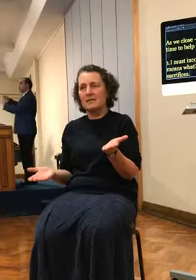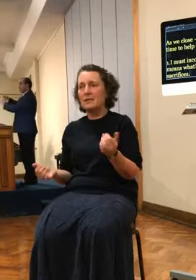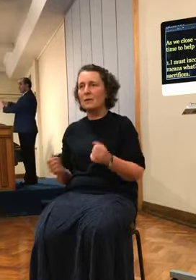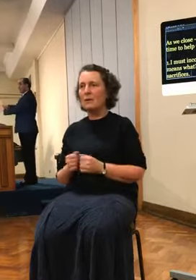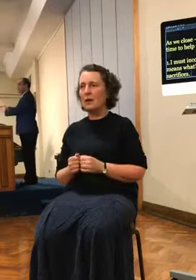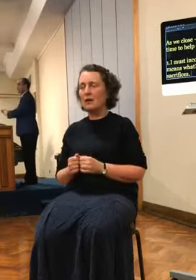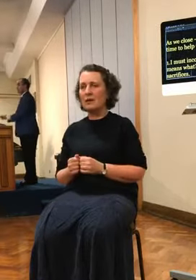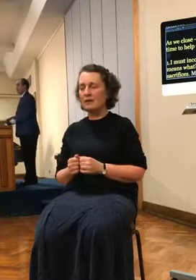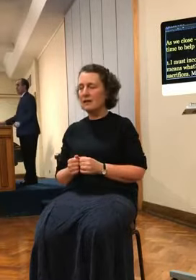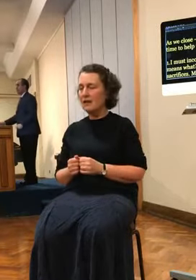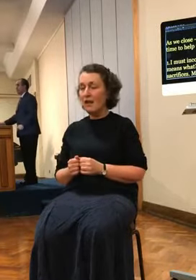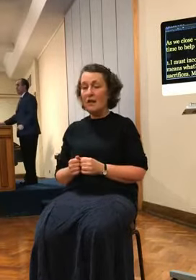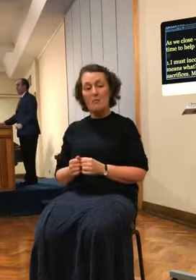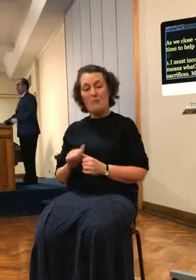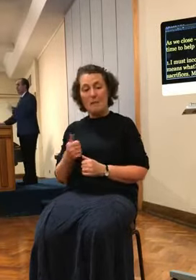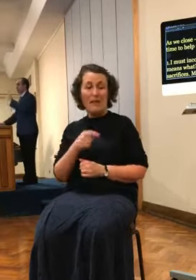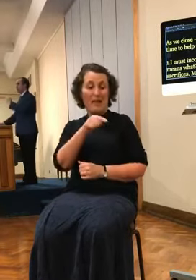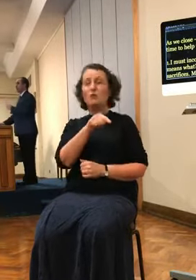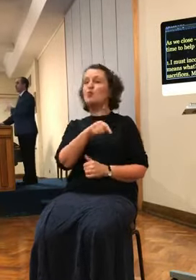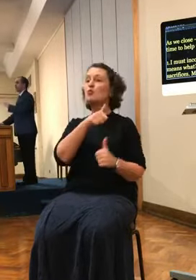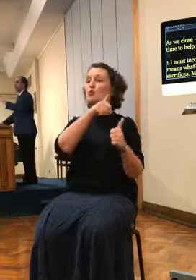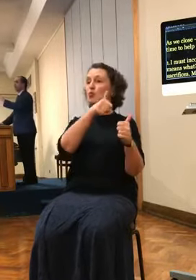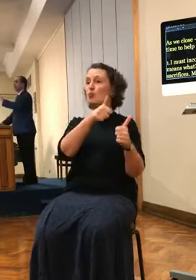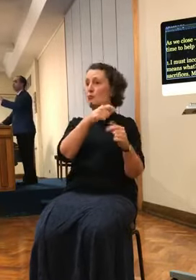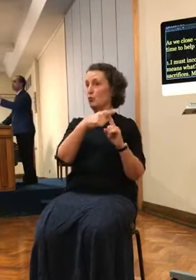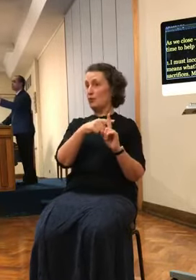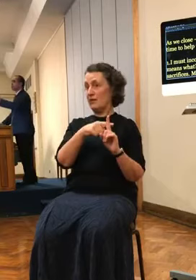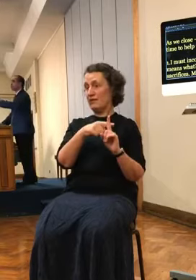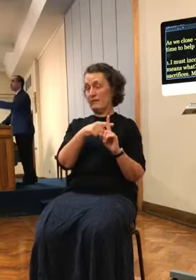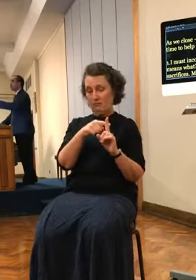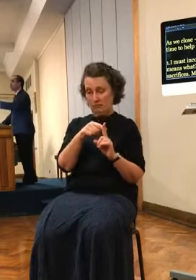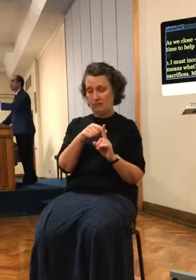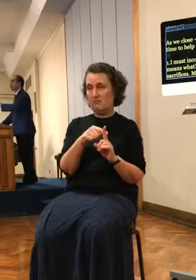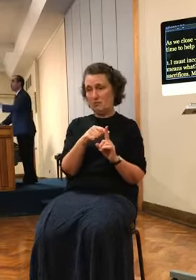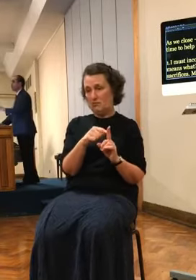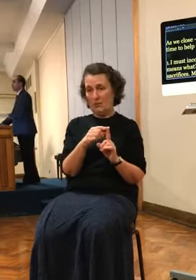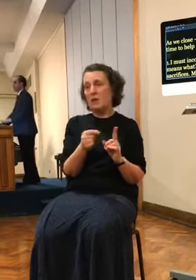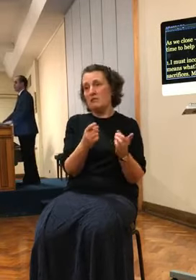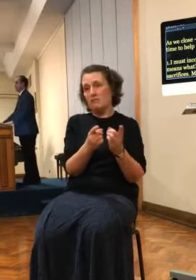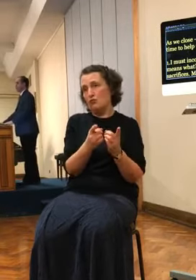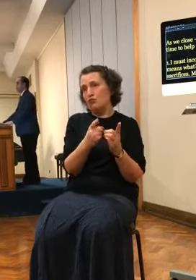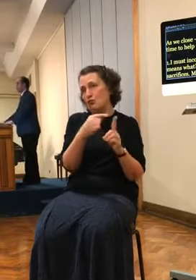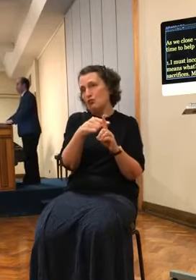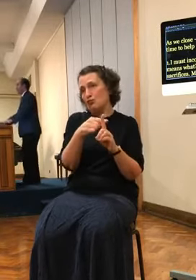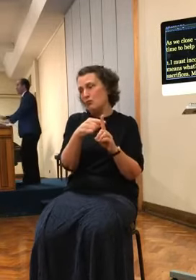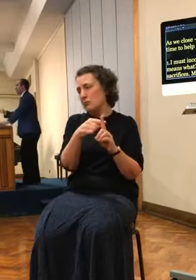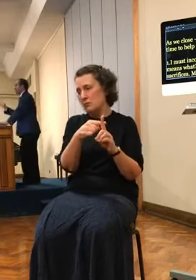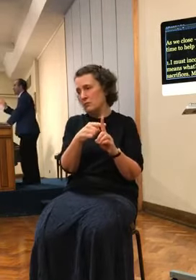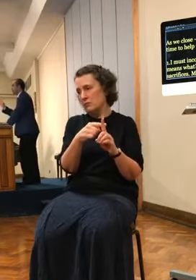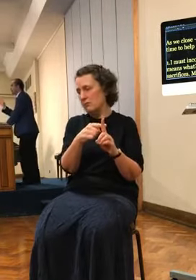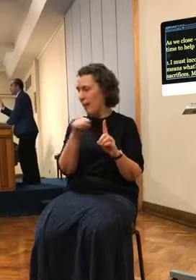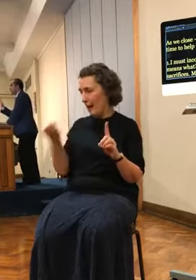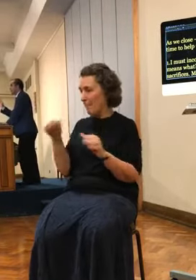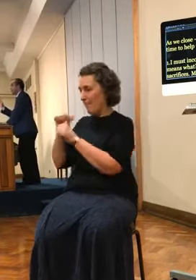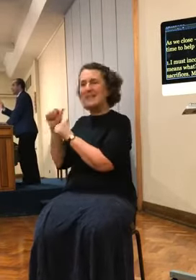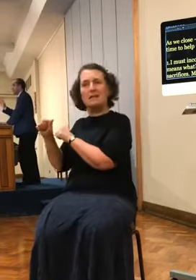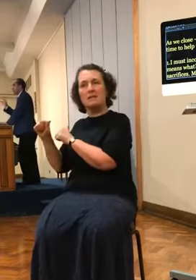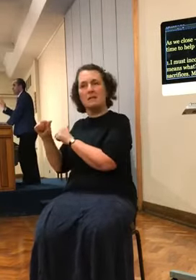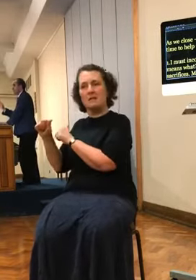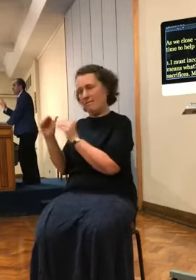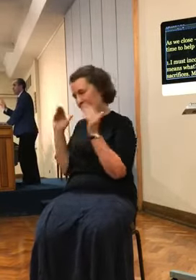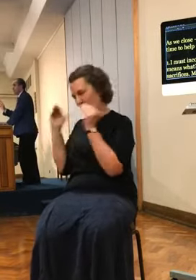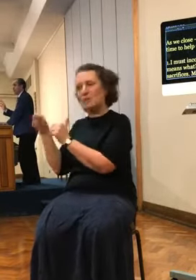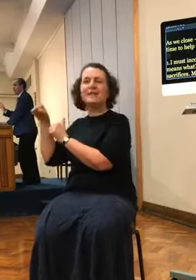something better. That's the first. By the way, it's not by order of importance. The second one,